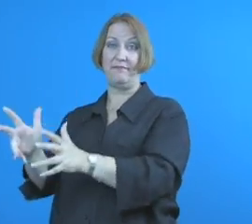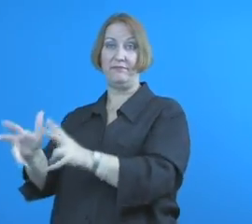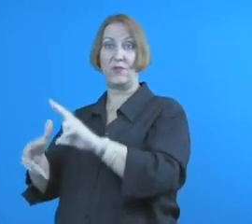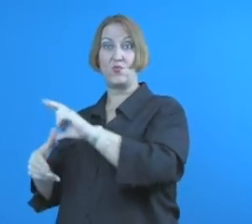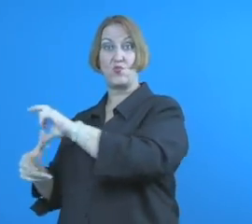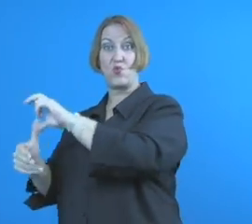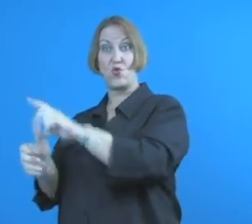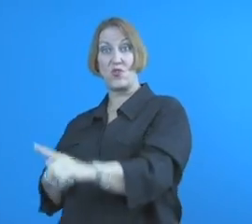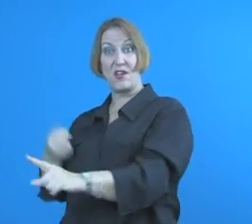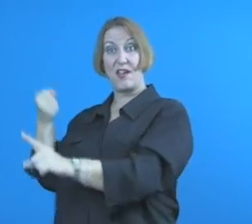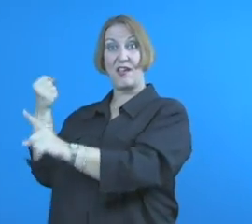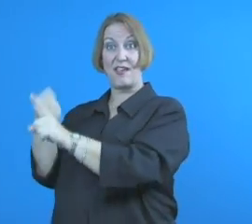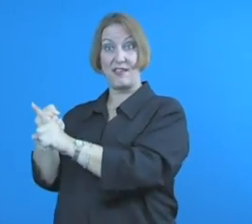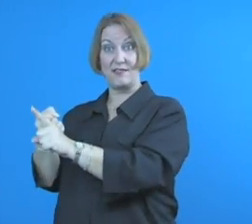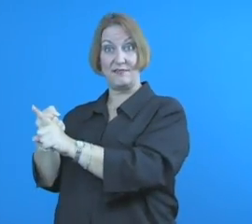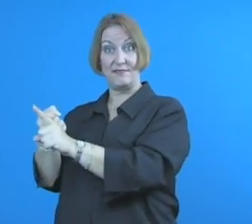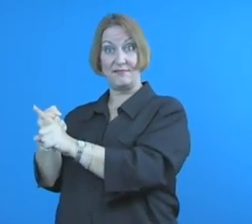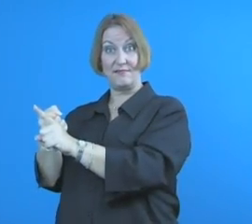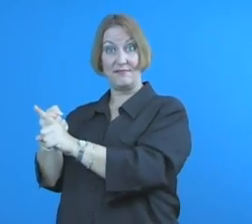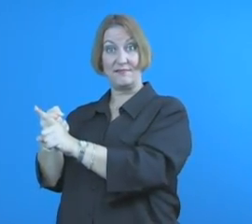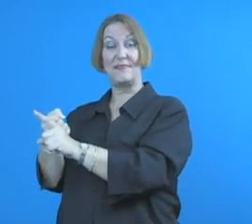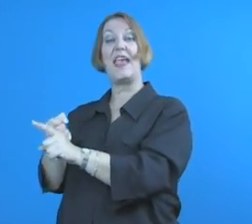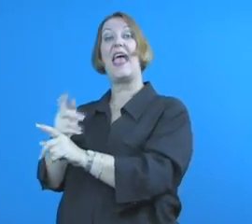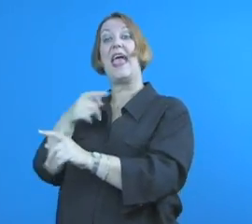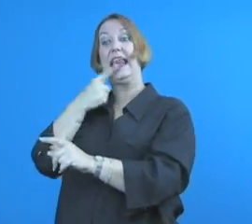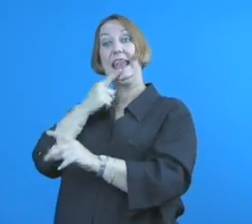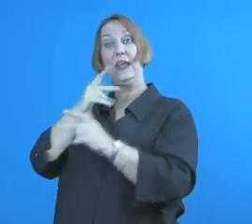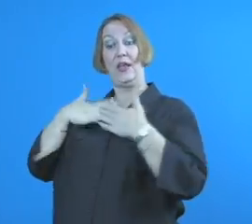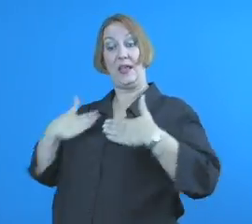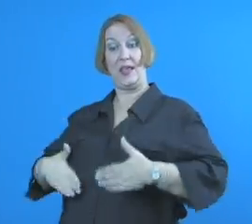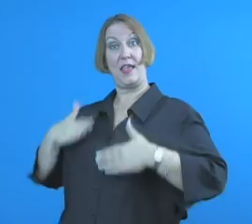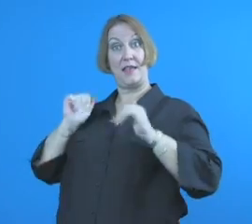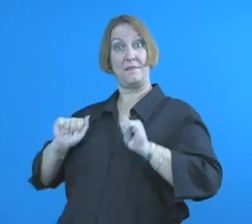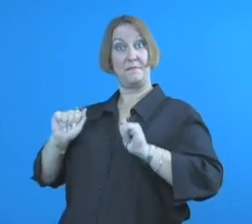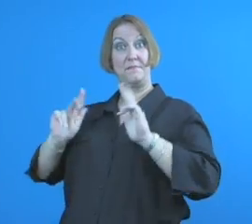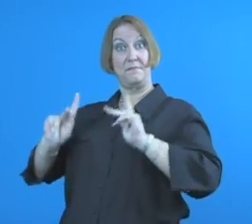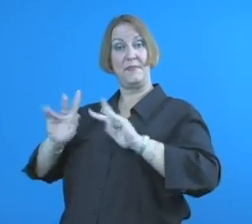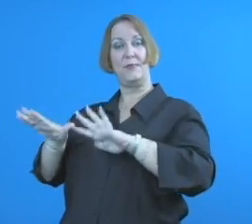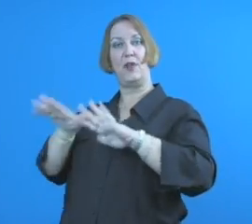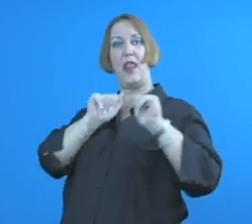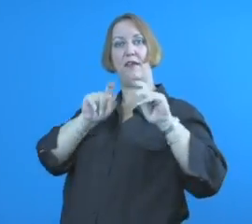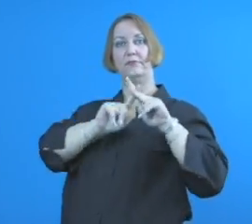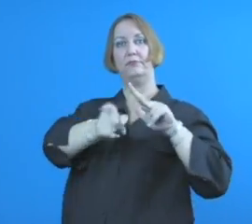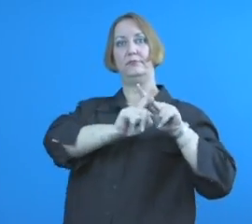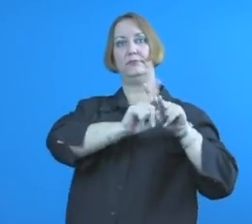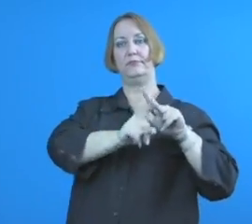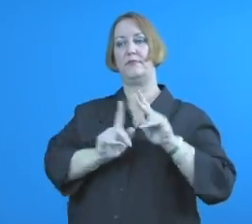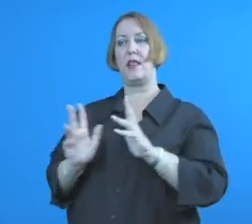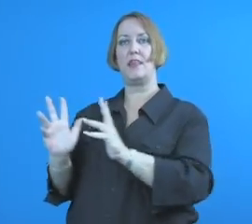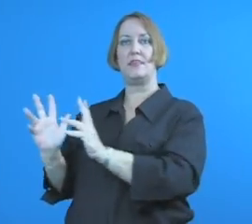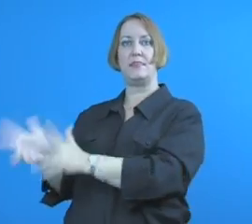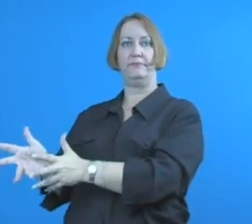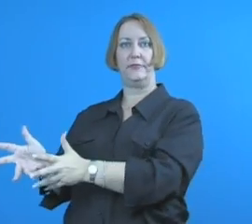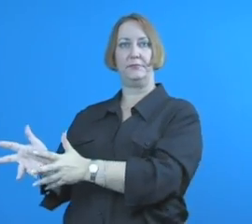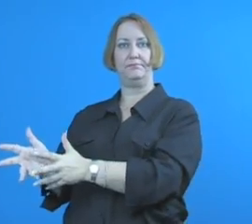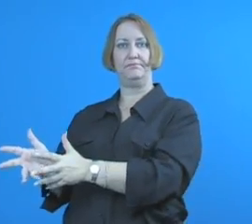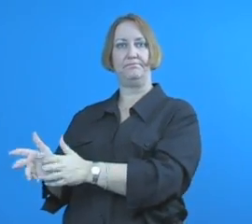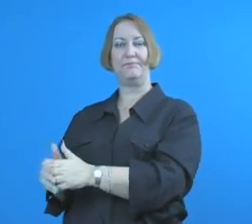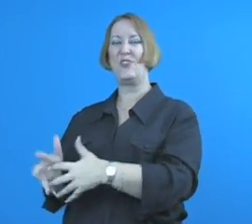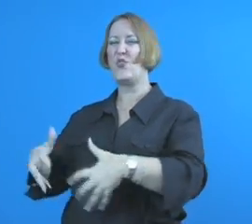Regardless of excuse, the anger and global humiliation of that event caused us all to ask difficult